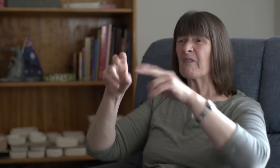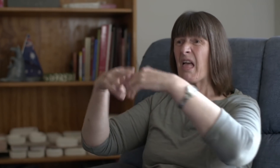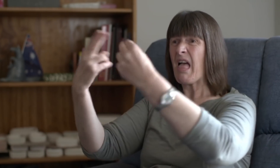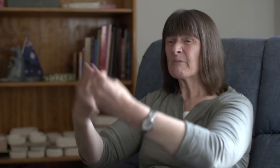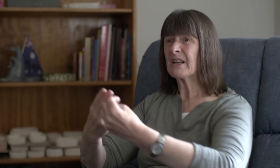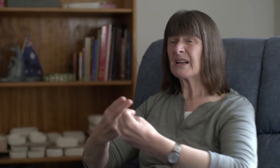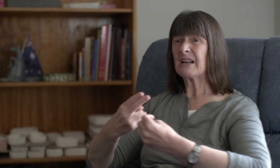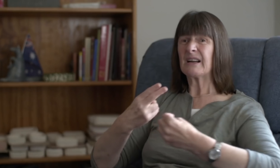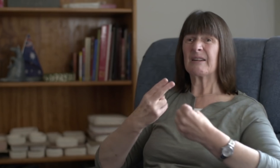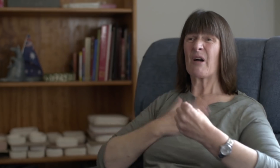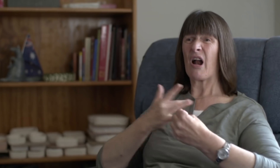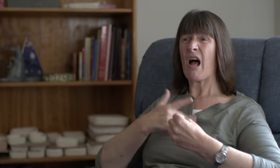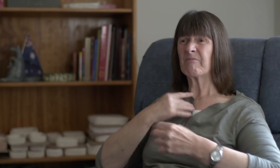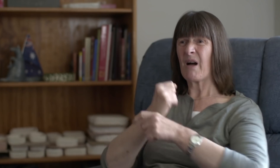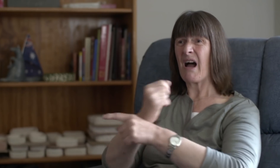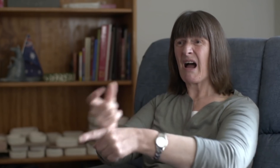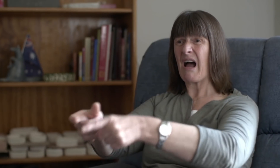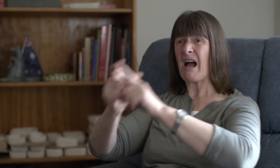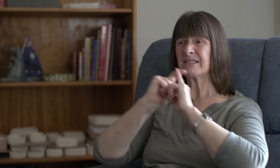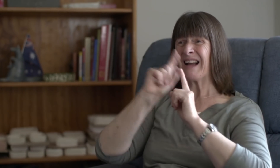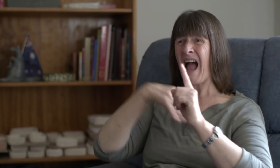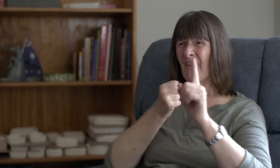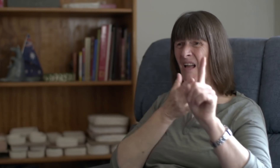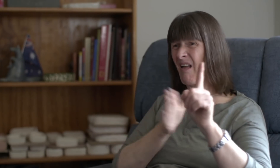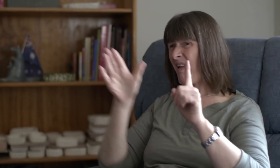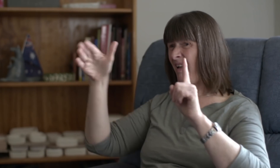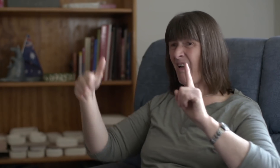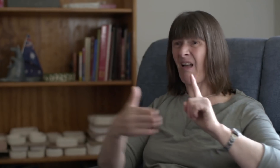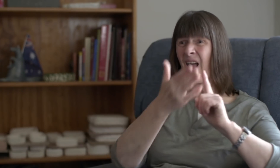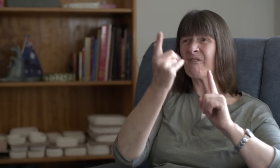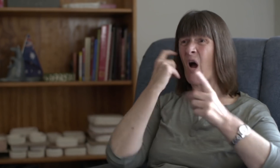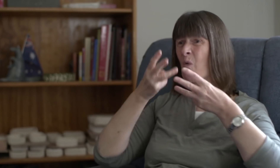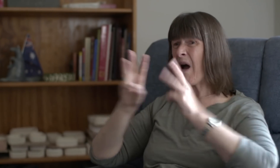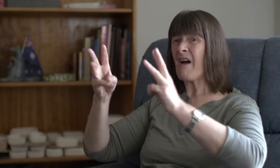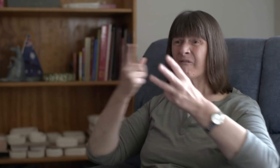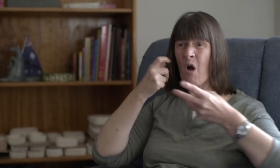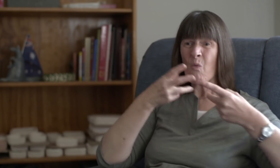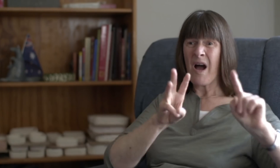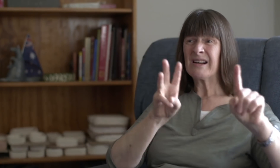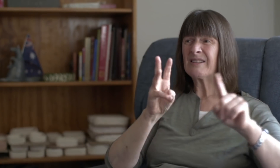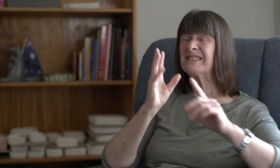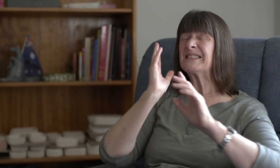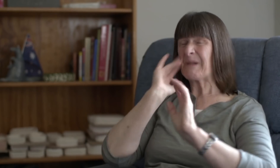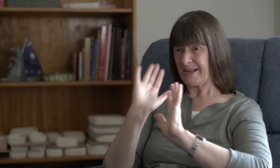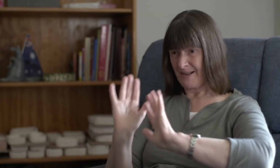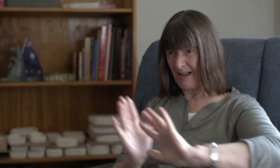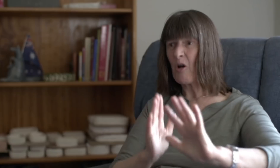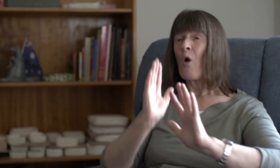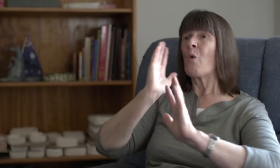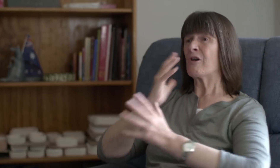worked, which made it quite limiting, and it was really difficult for me, and I would have to find other ways of doing things by myself. But once